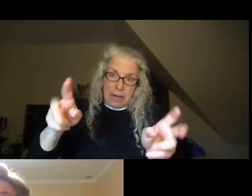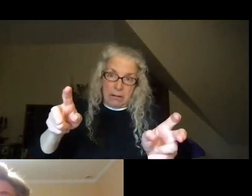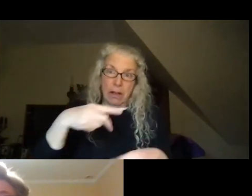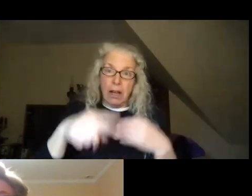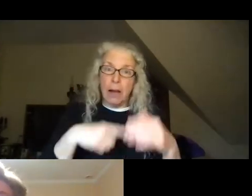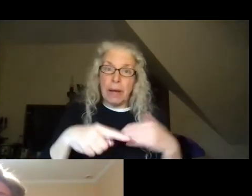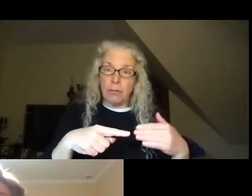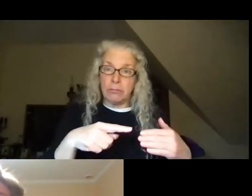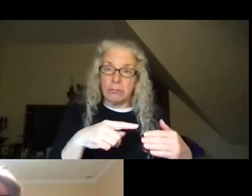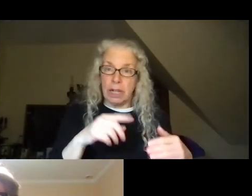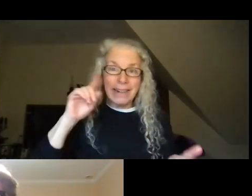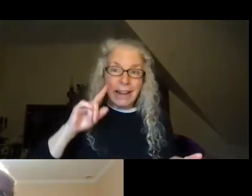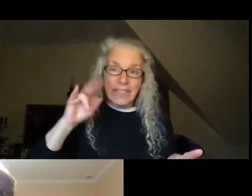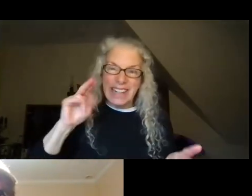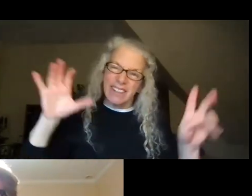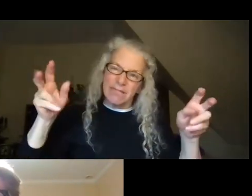to support that.